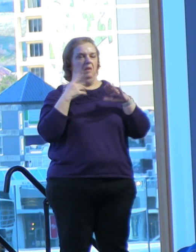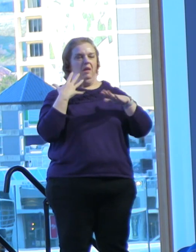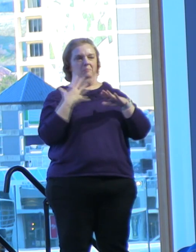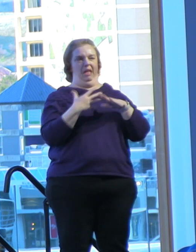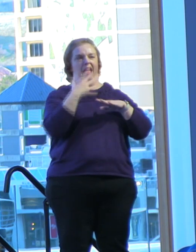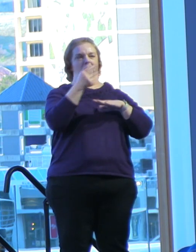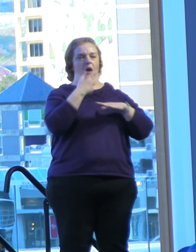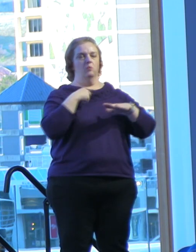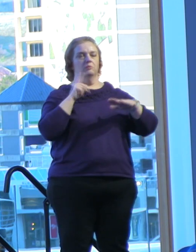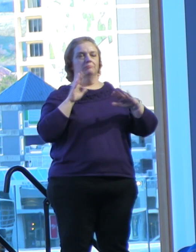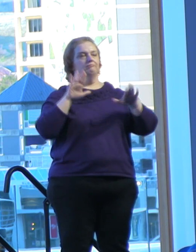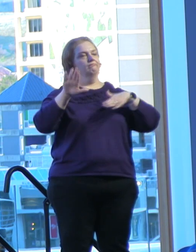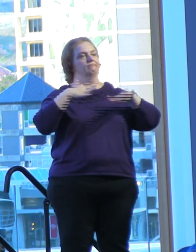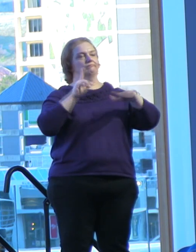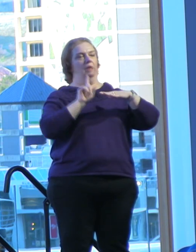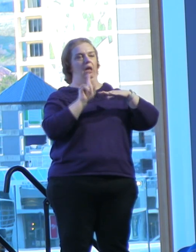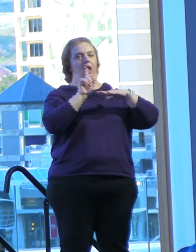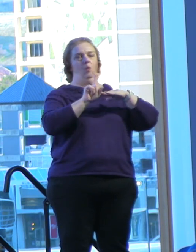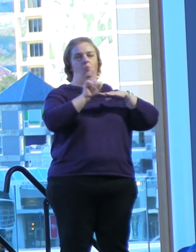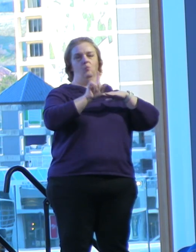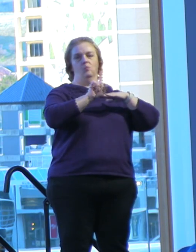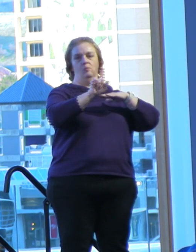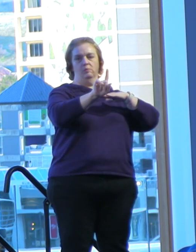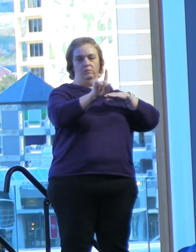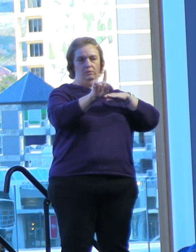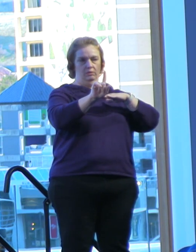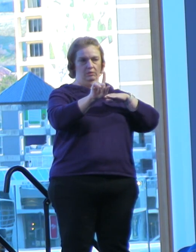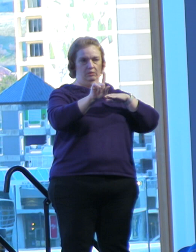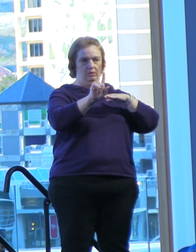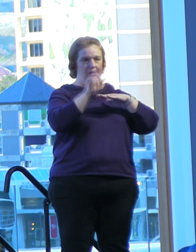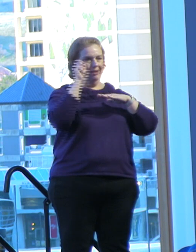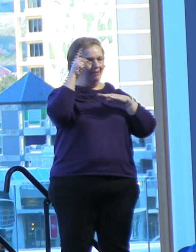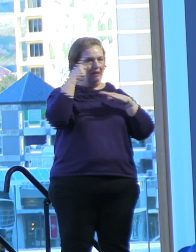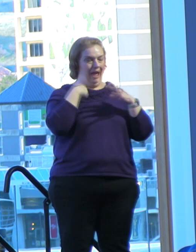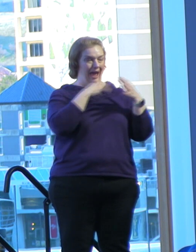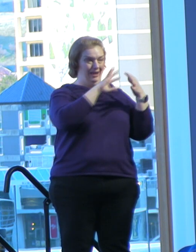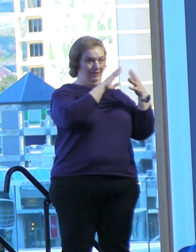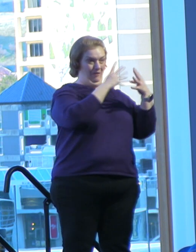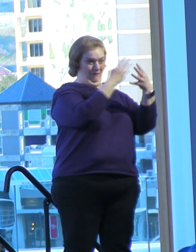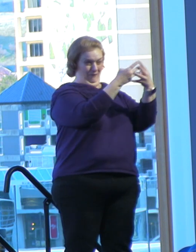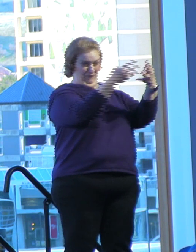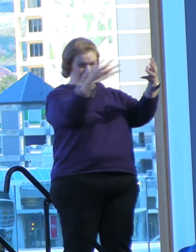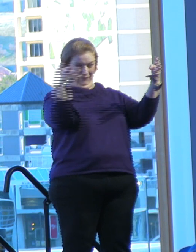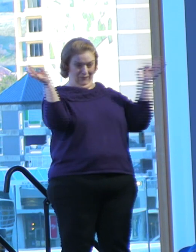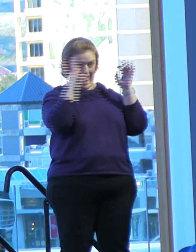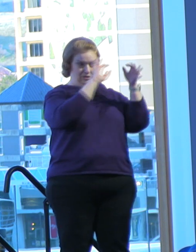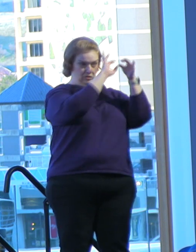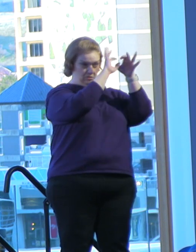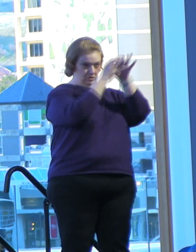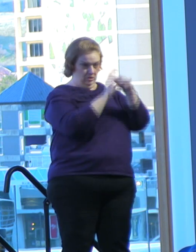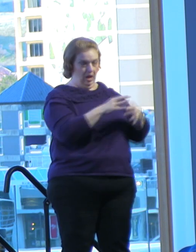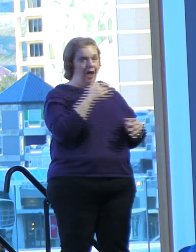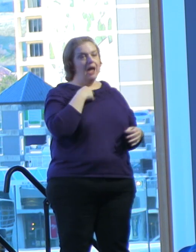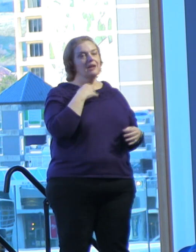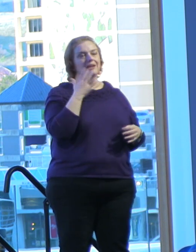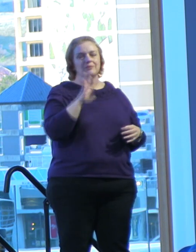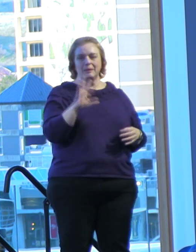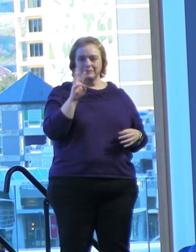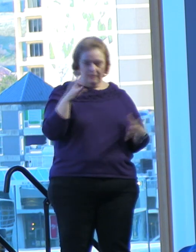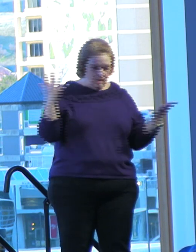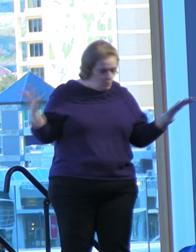this organization that's completely covered by chain link fence. And I have about a half dozen kids.